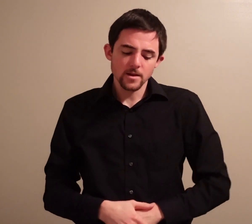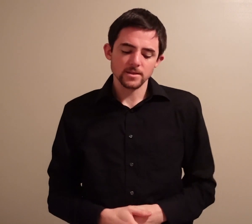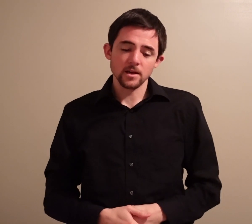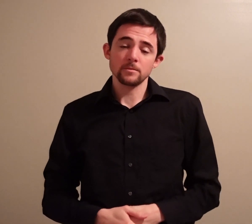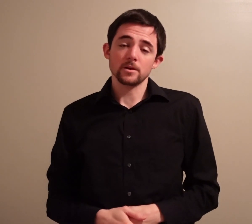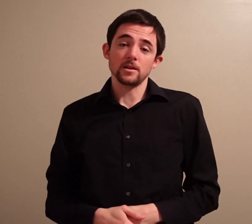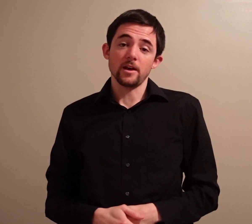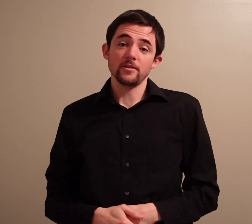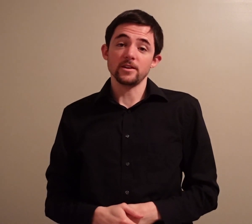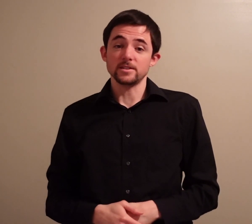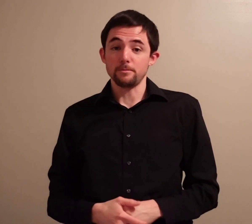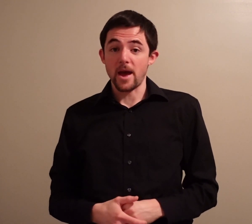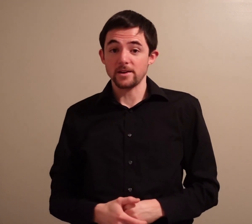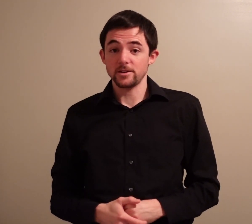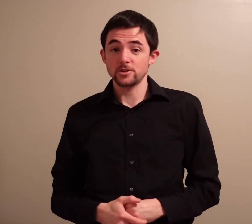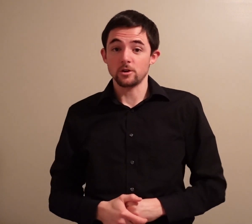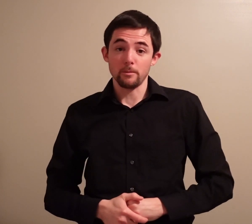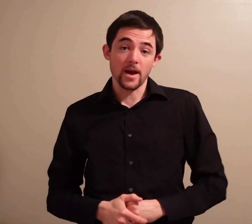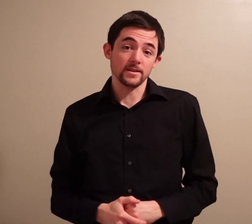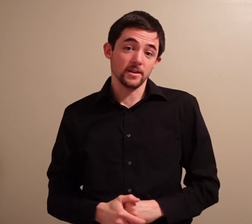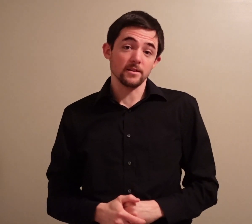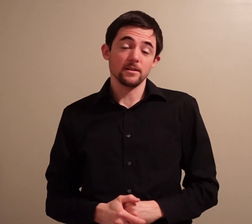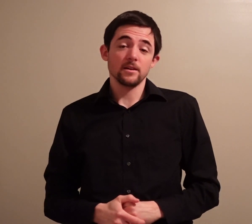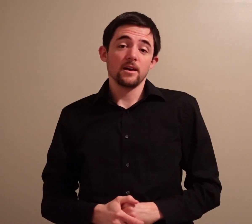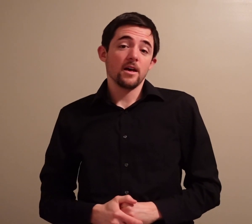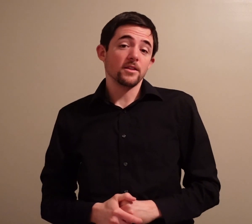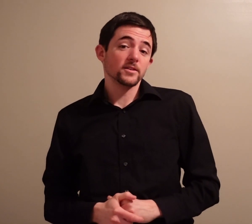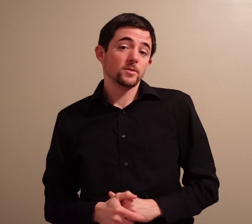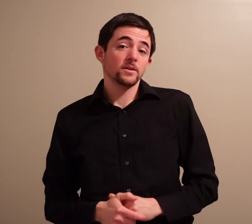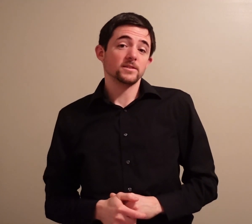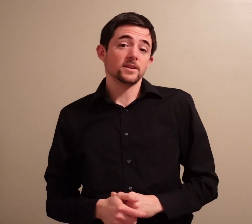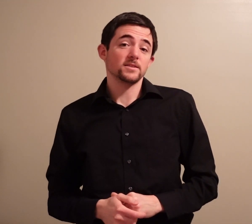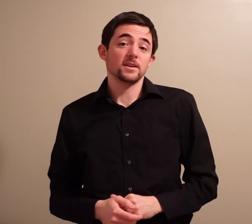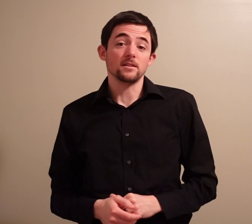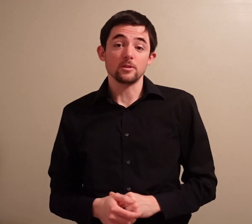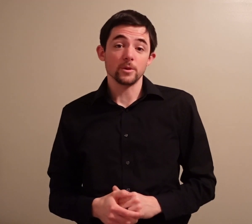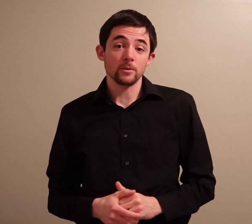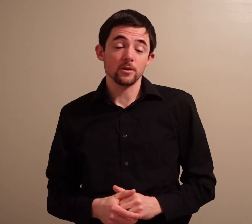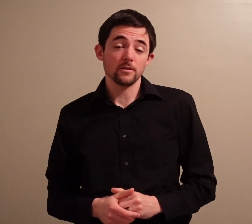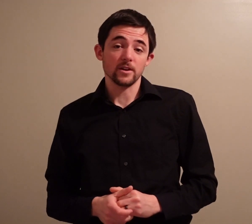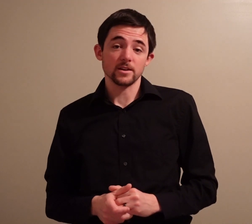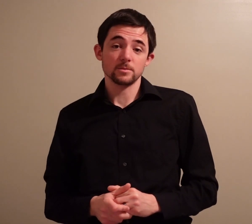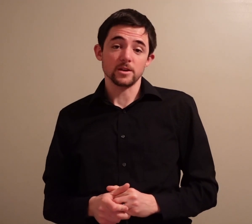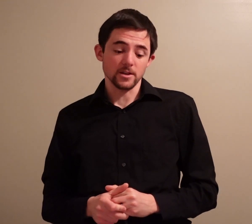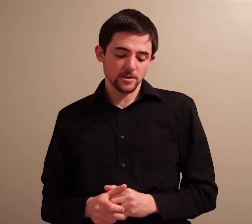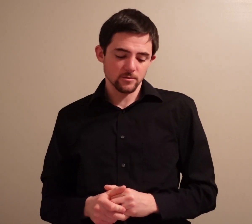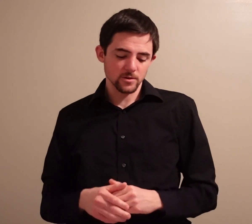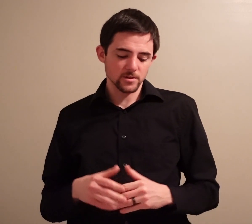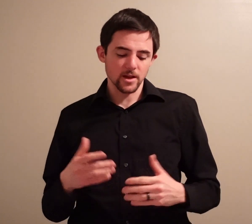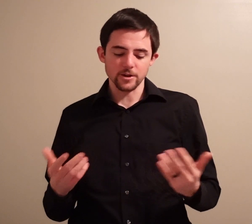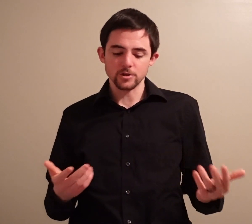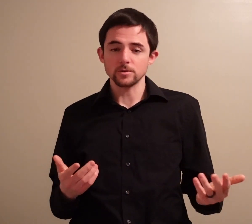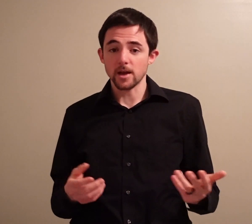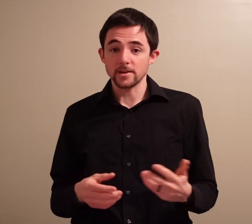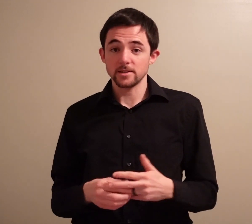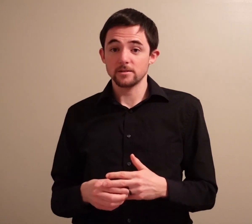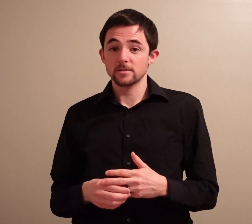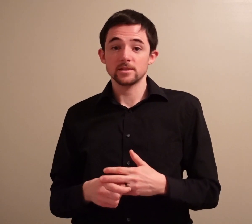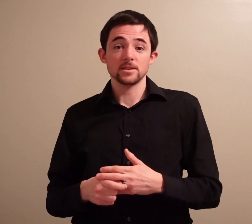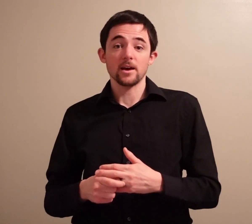Sign number 11 is bandage or band-aid. This one is going to take a little bit more of an explanation. We're signing 2 signs here. To